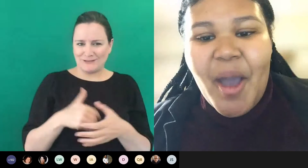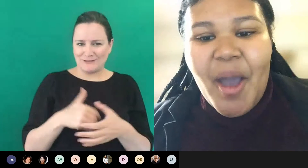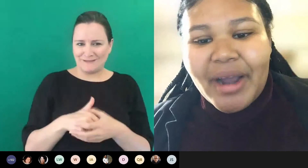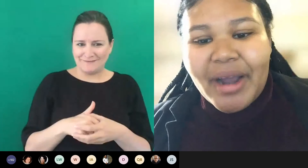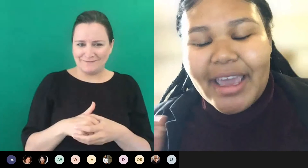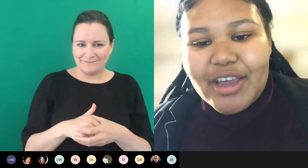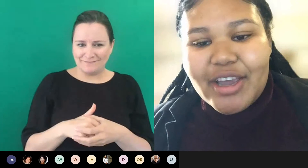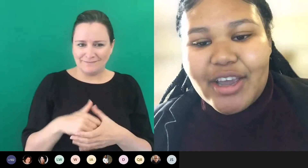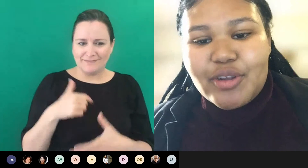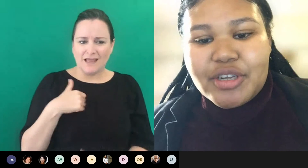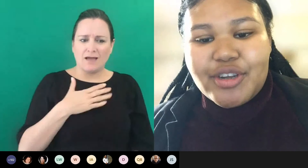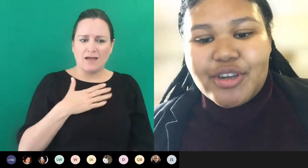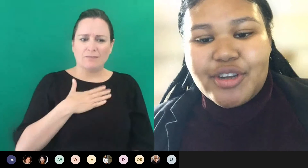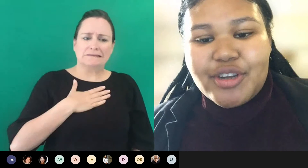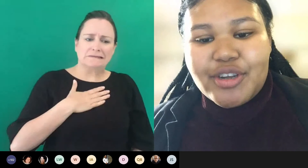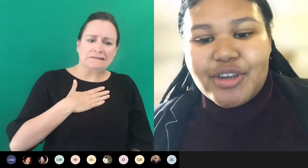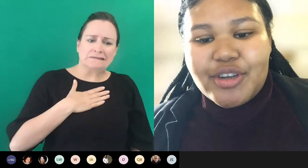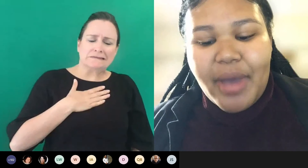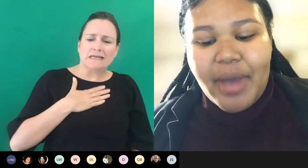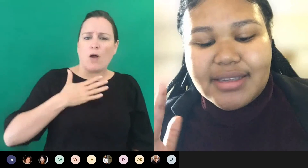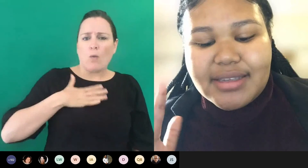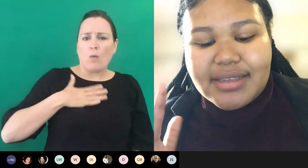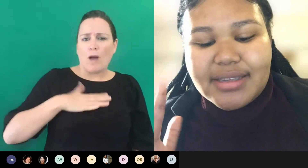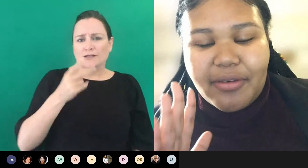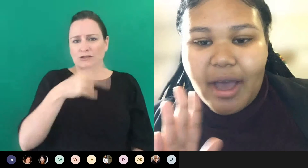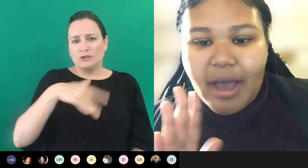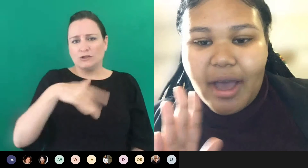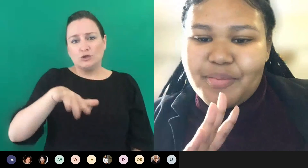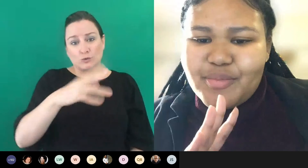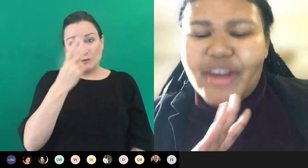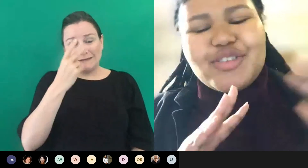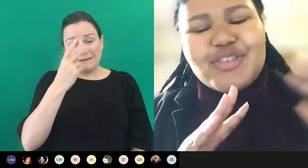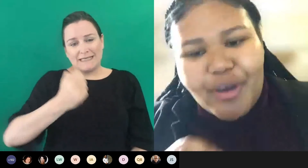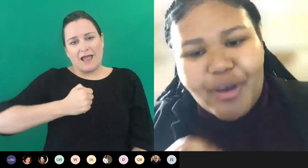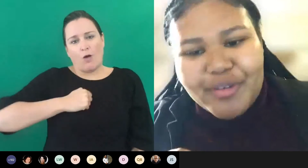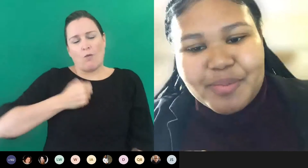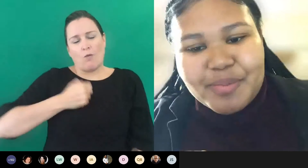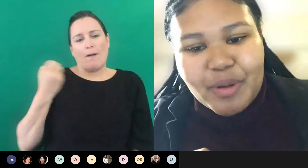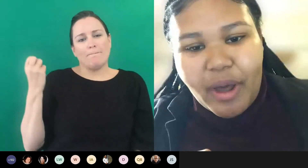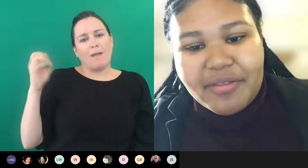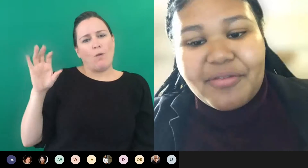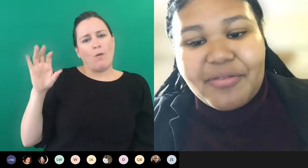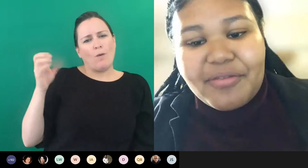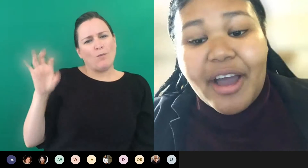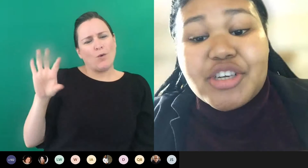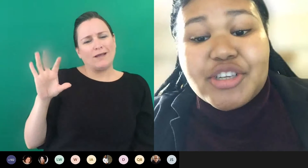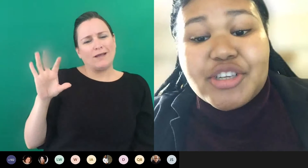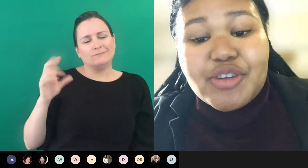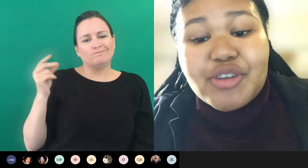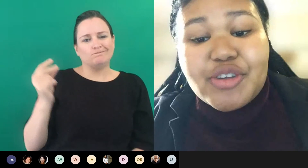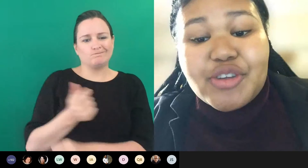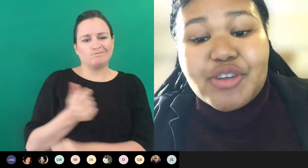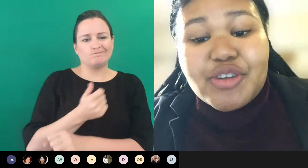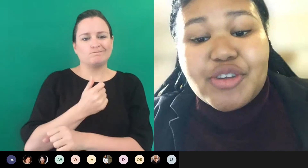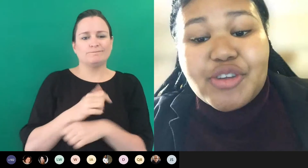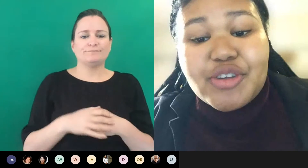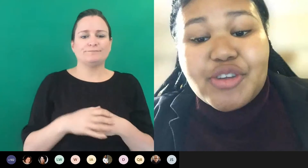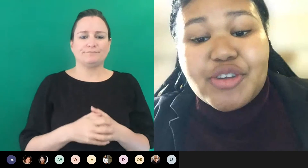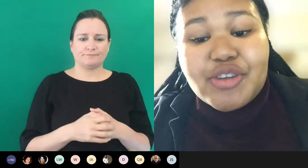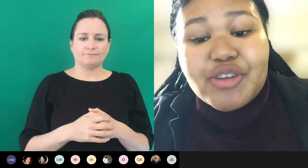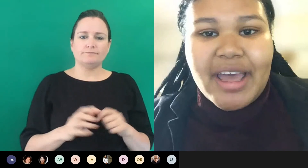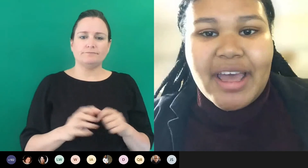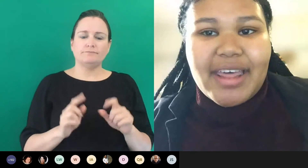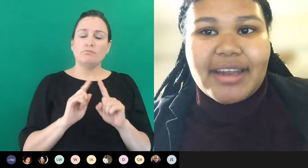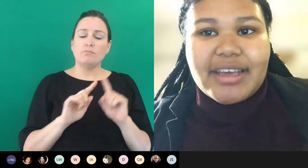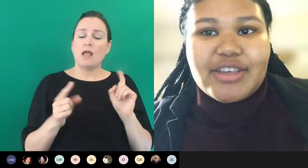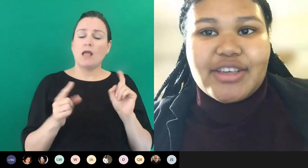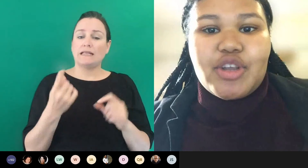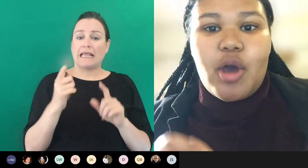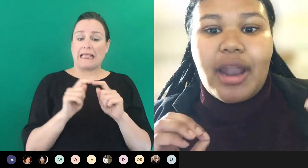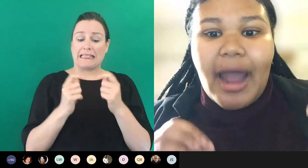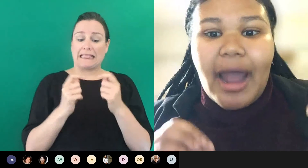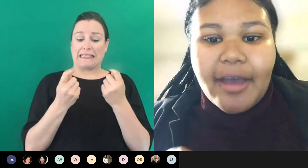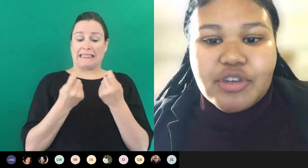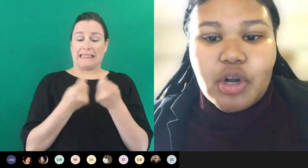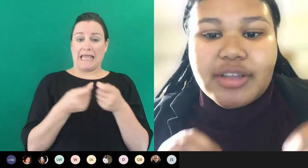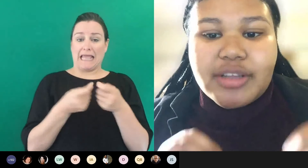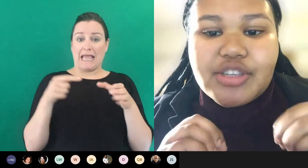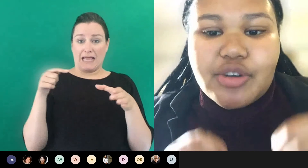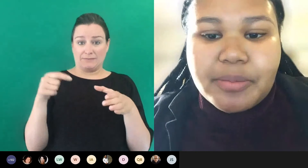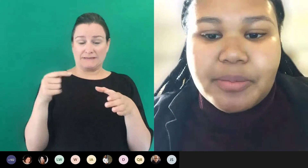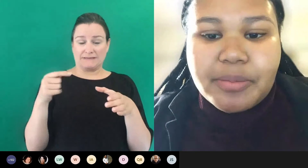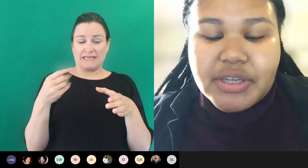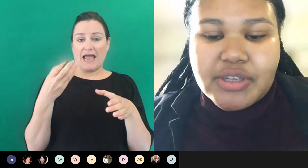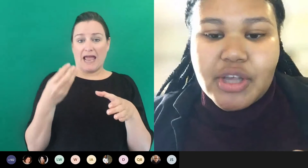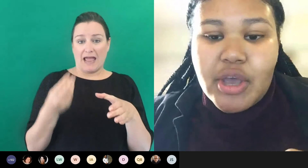loading, but I included not a service, but one of the functions of Teams rather, that is,